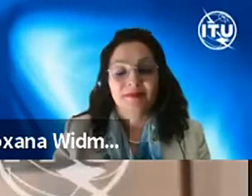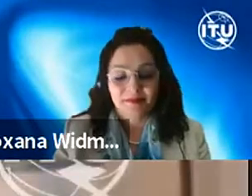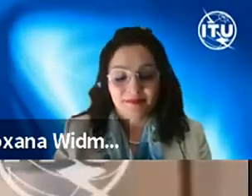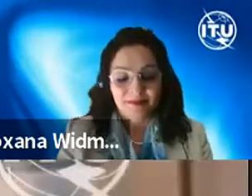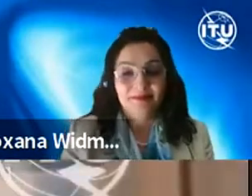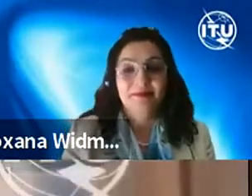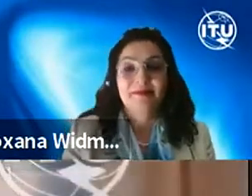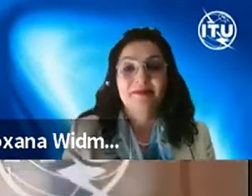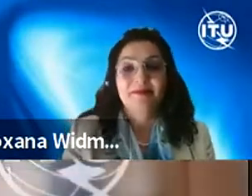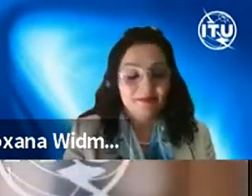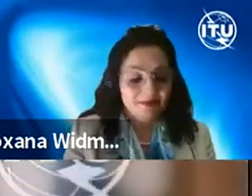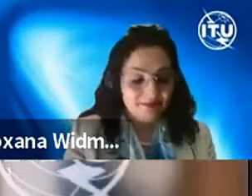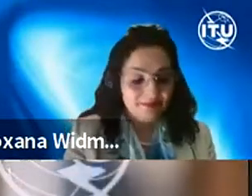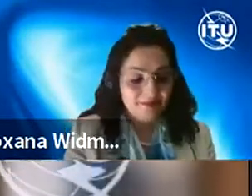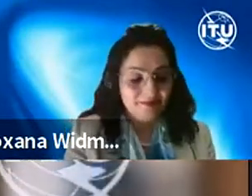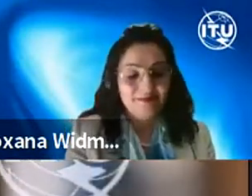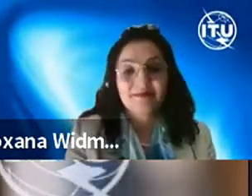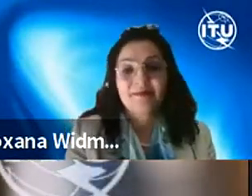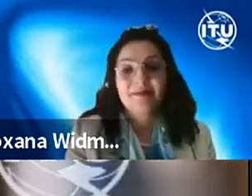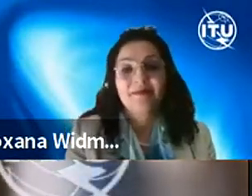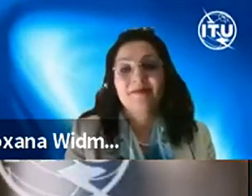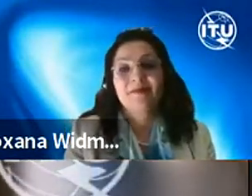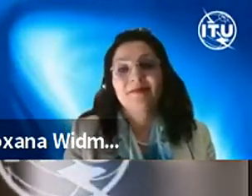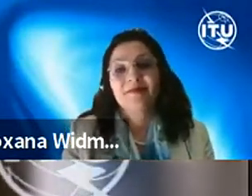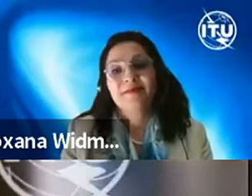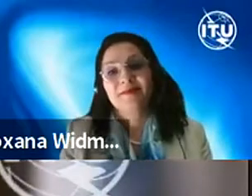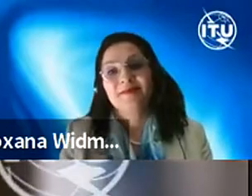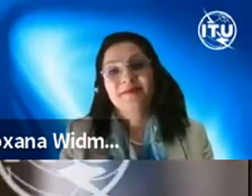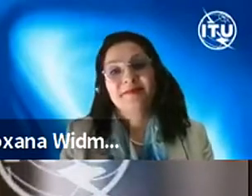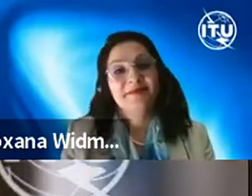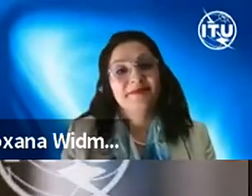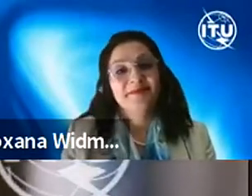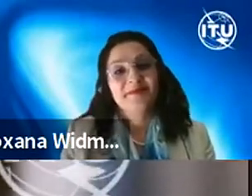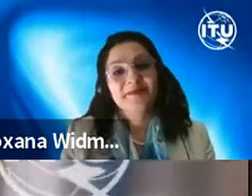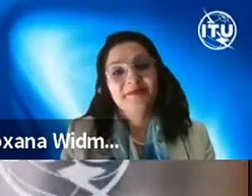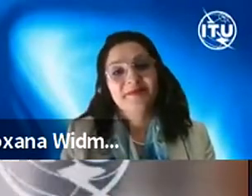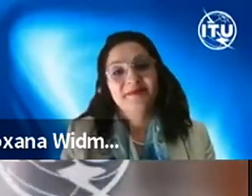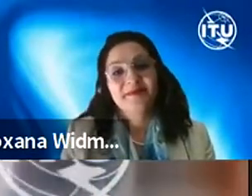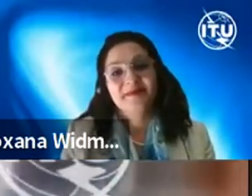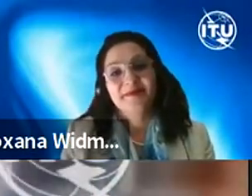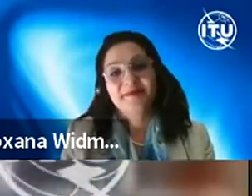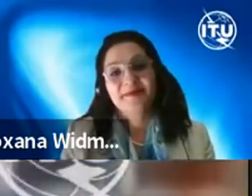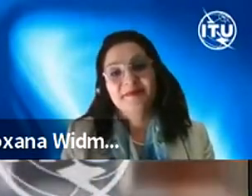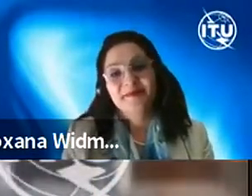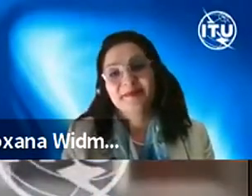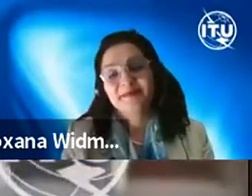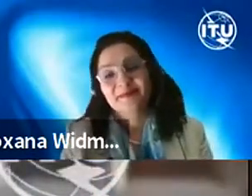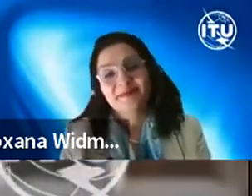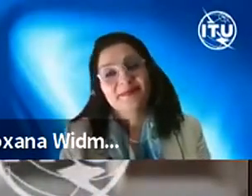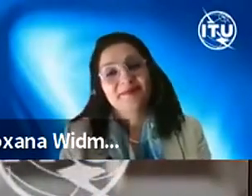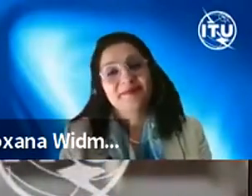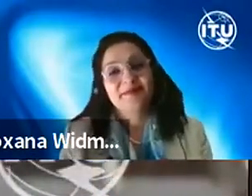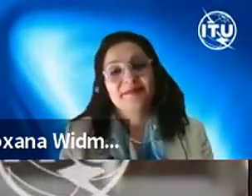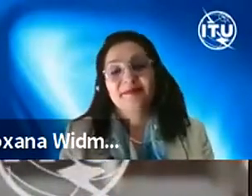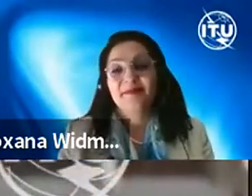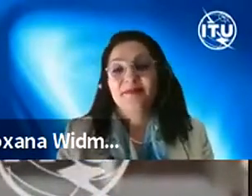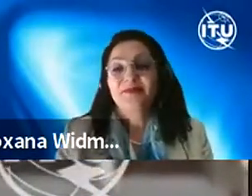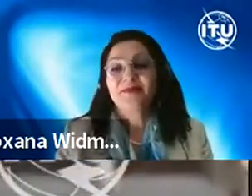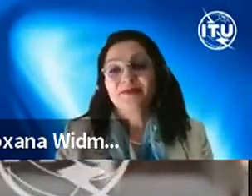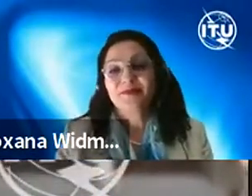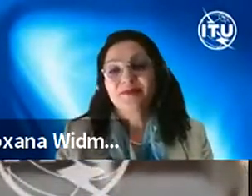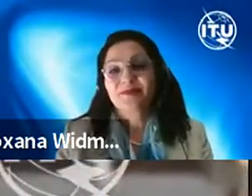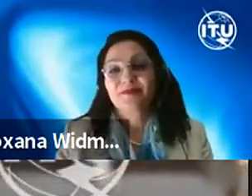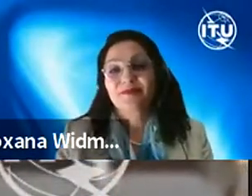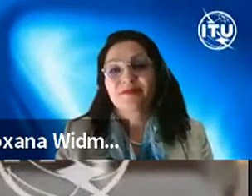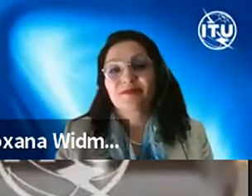instance, they can buy products more easily, using the e-commerce process, manage their